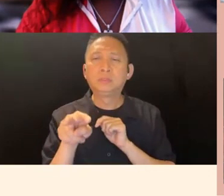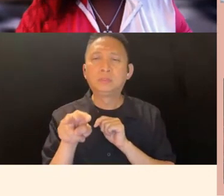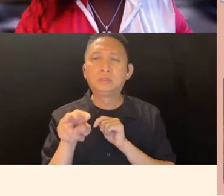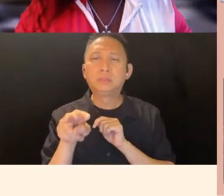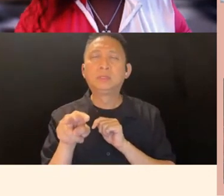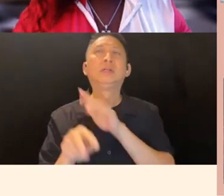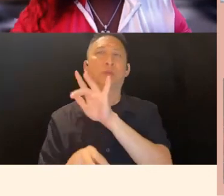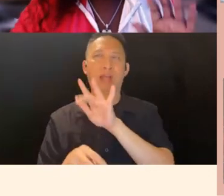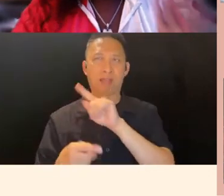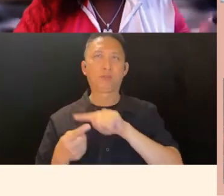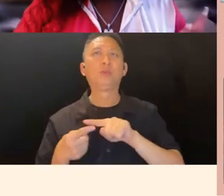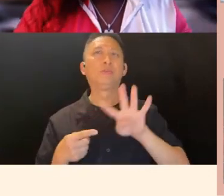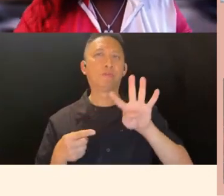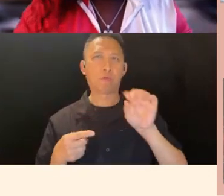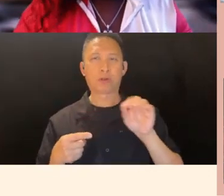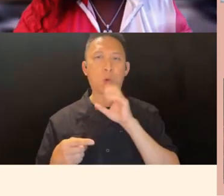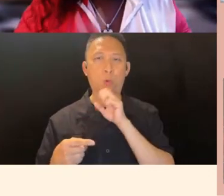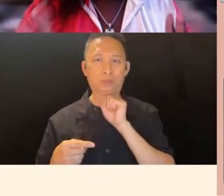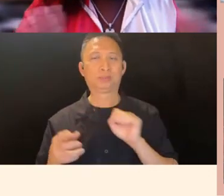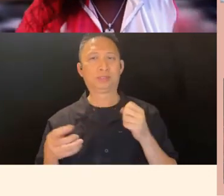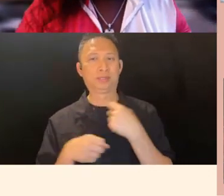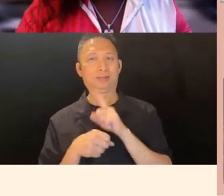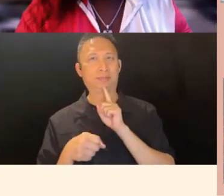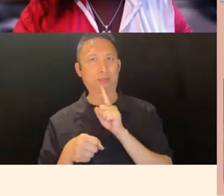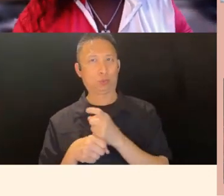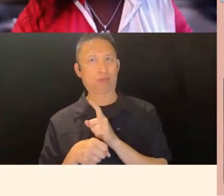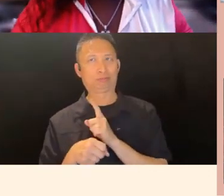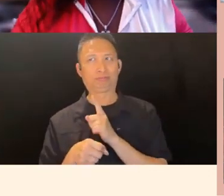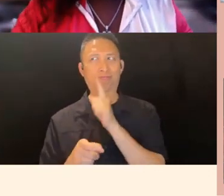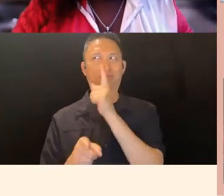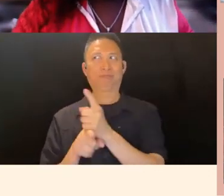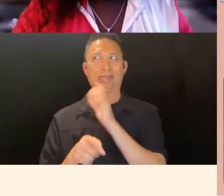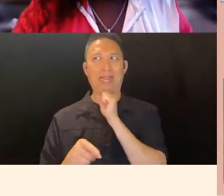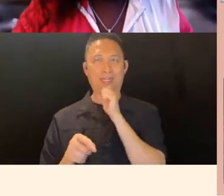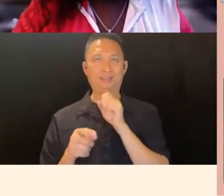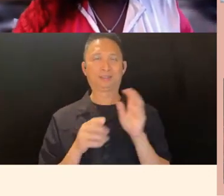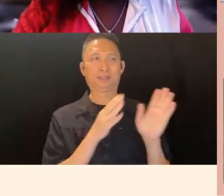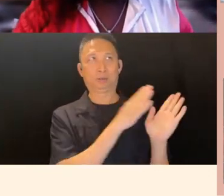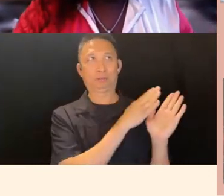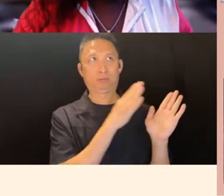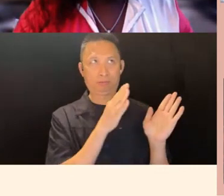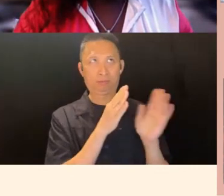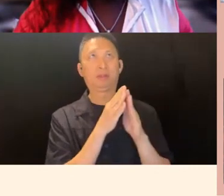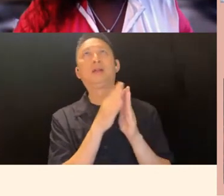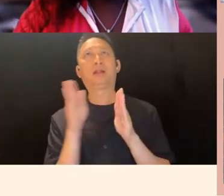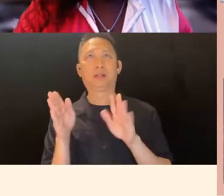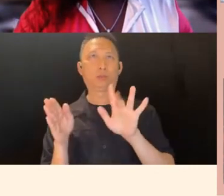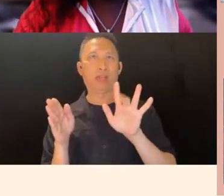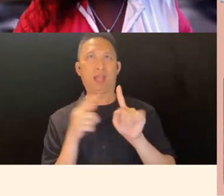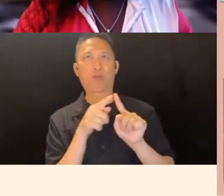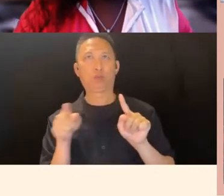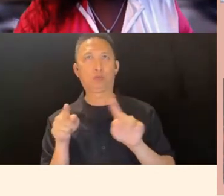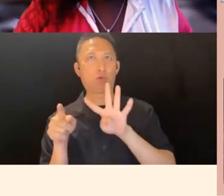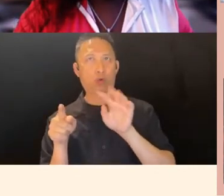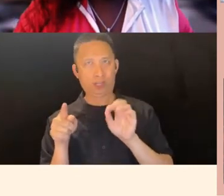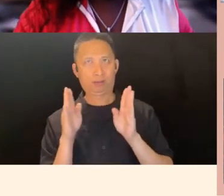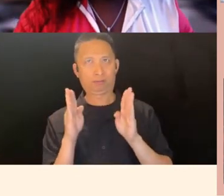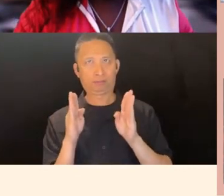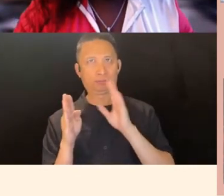40. Wanted to make sure I got the age range correct. 25 to 40. It